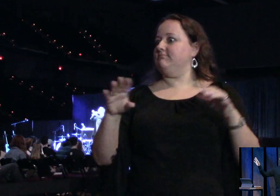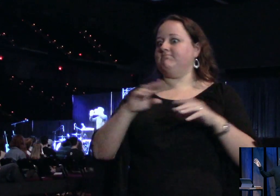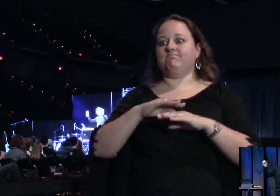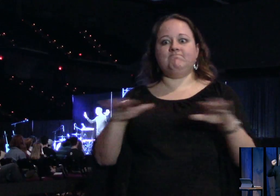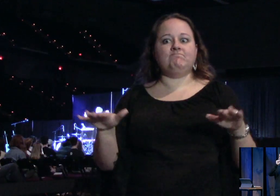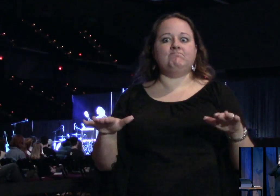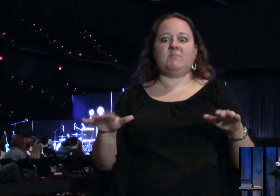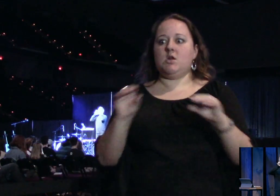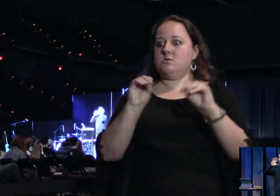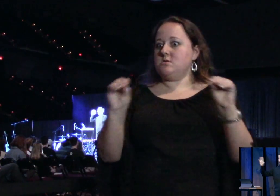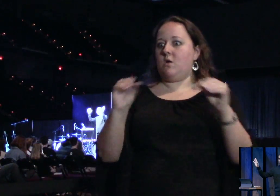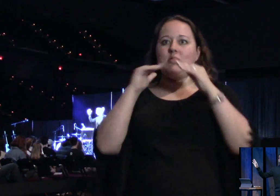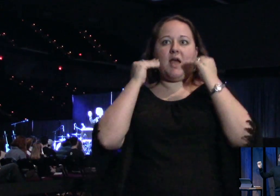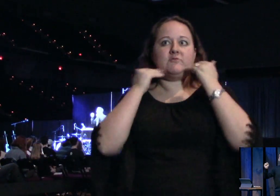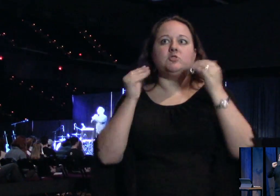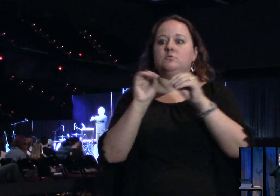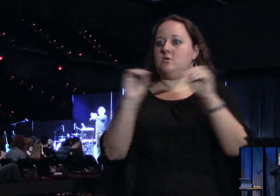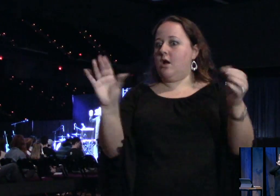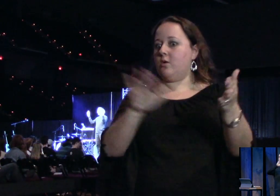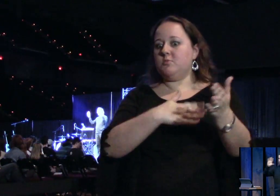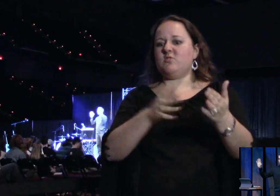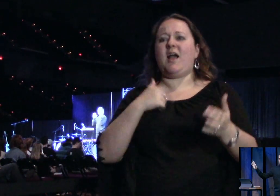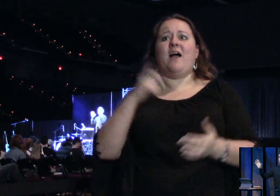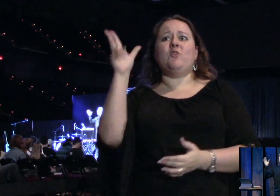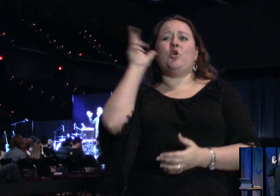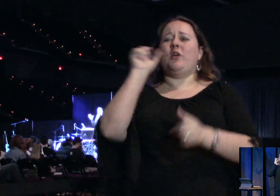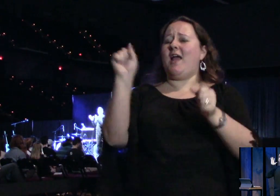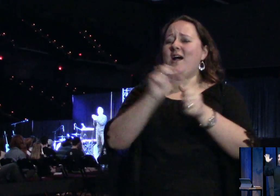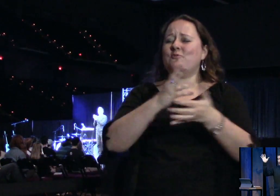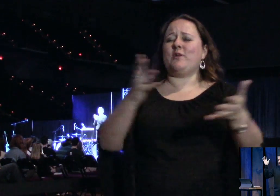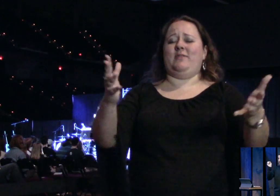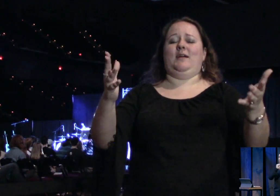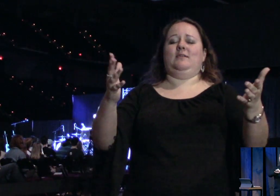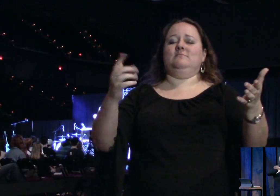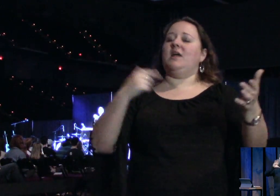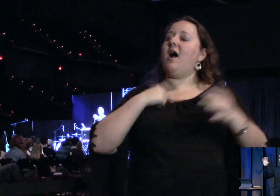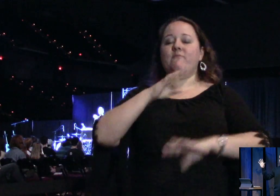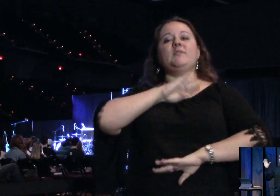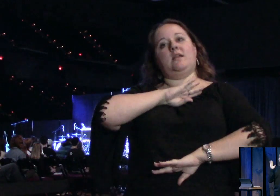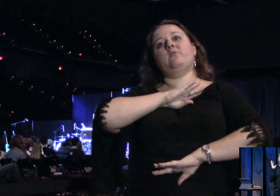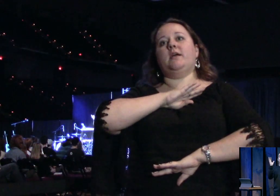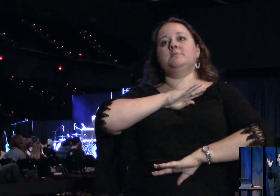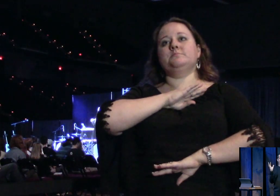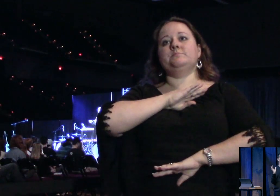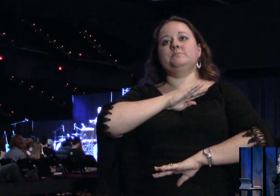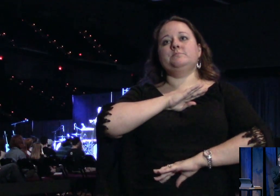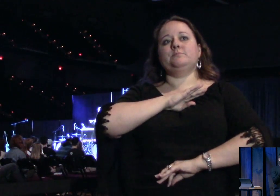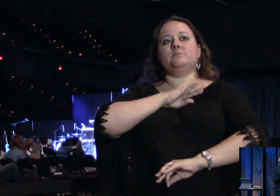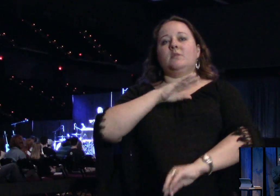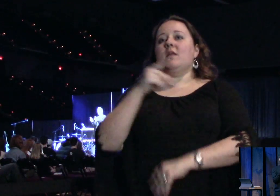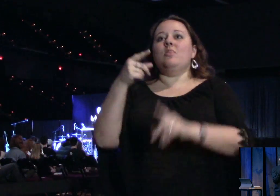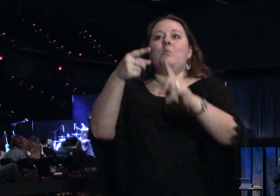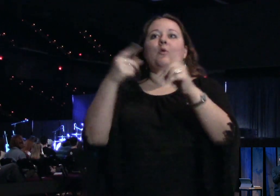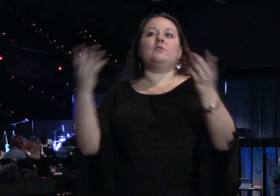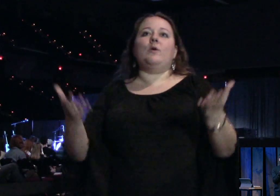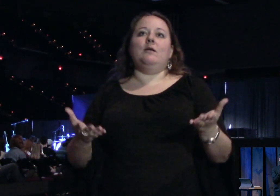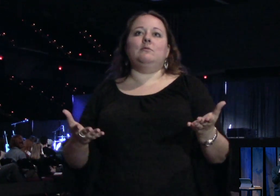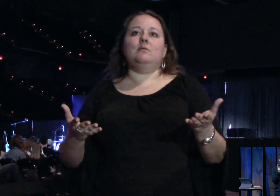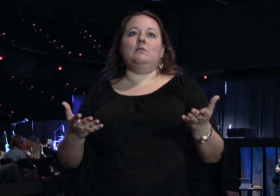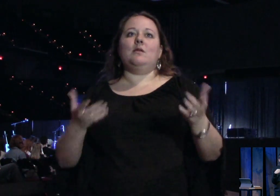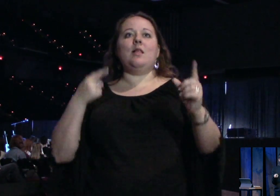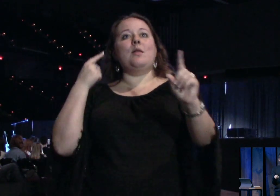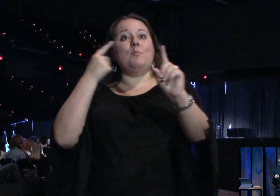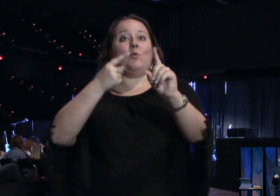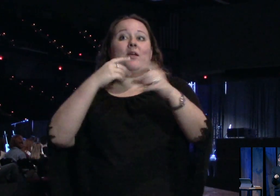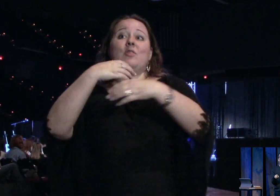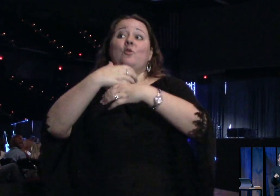any more noise, no more laughter, no more music. I've heard it all. I'm maxed out. I'm fulfilled. No,